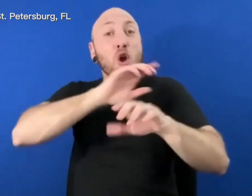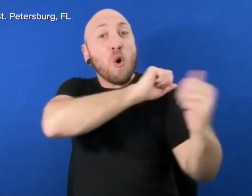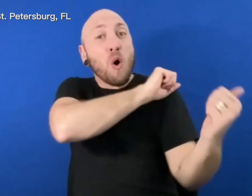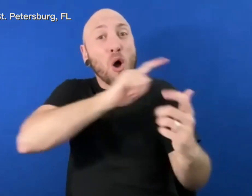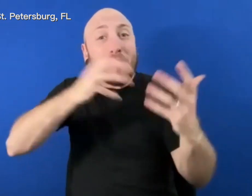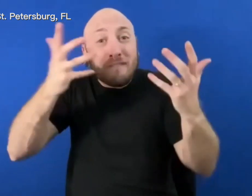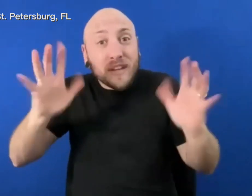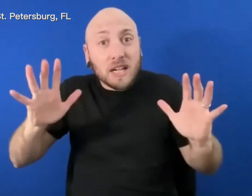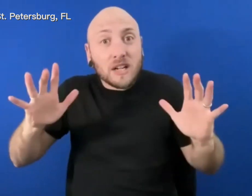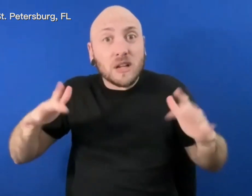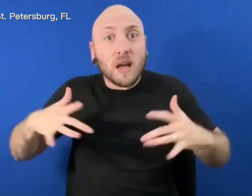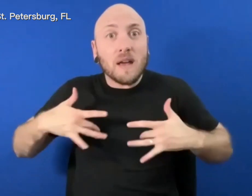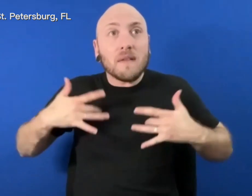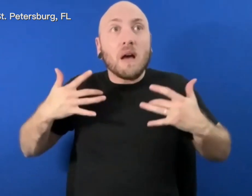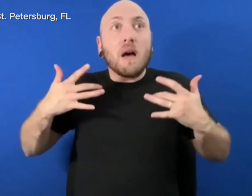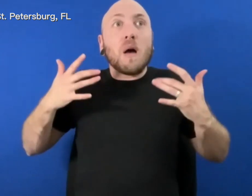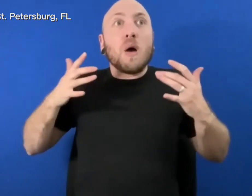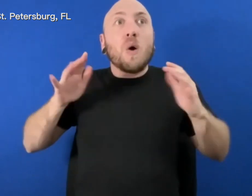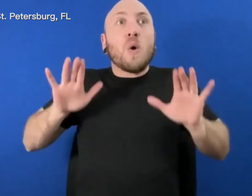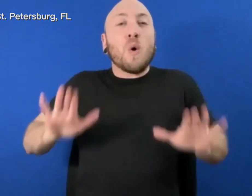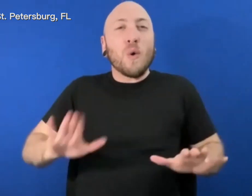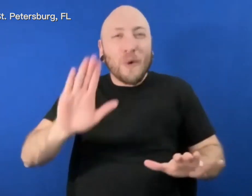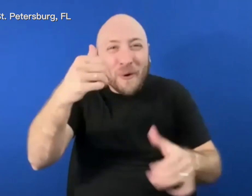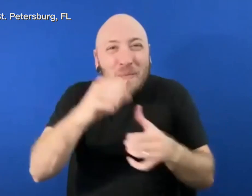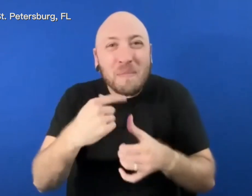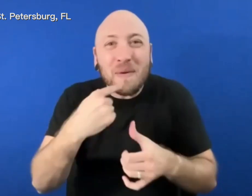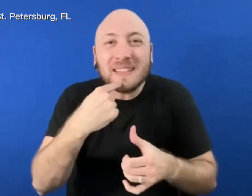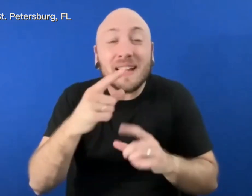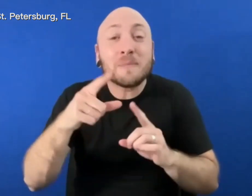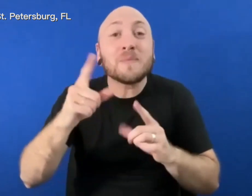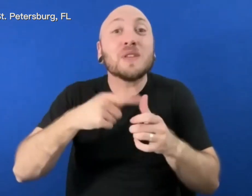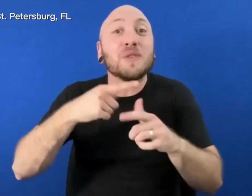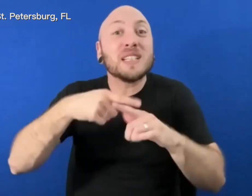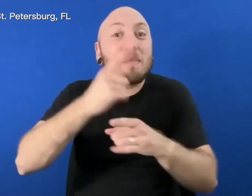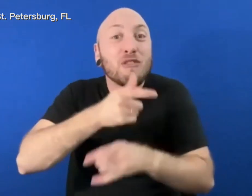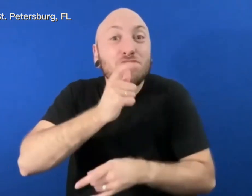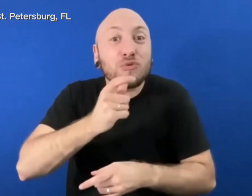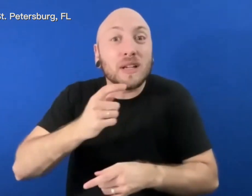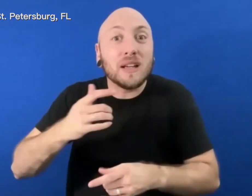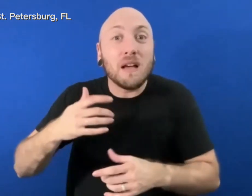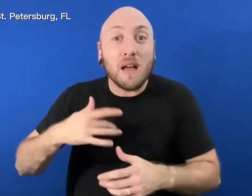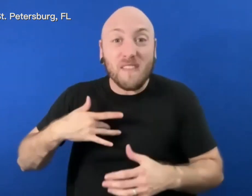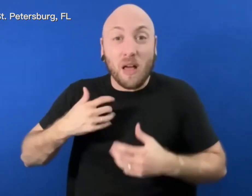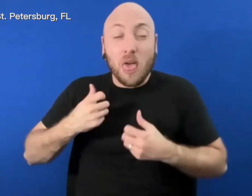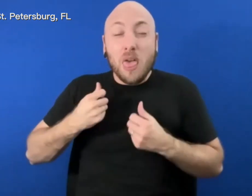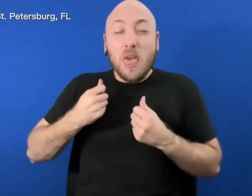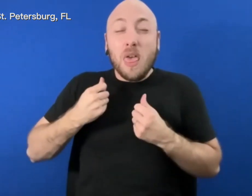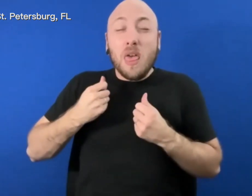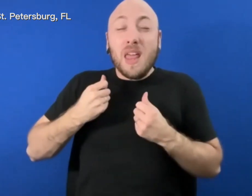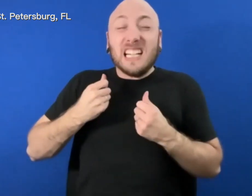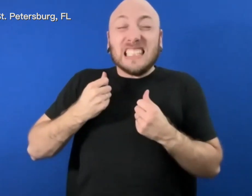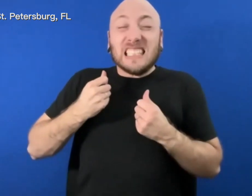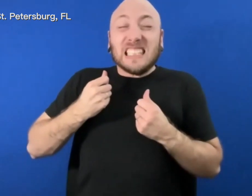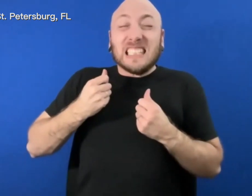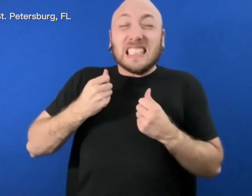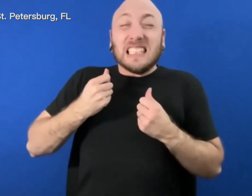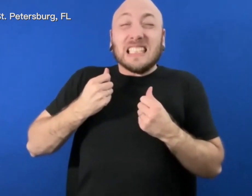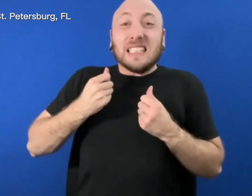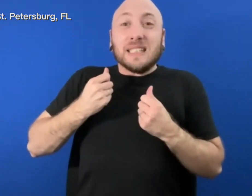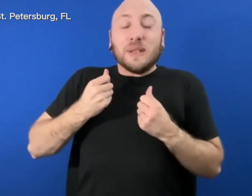had when I was like 12 or 13 years old, where it felt like that pit in my stomach and my anxieties had all been lifted away. That is the same